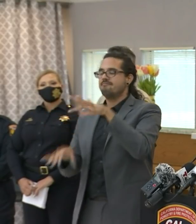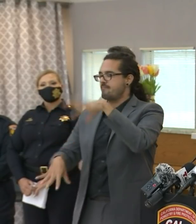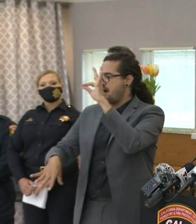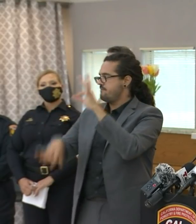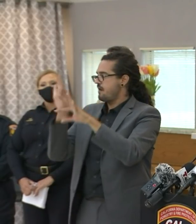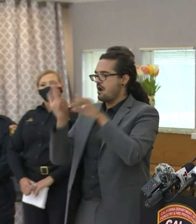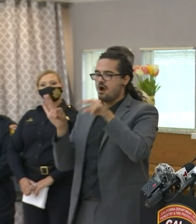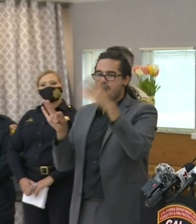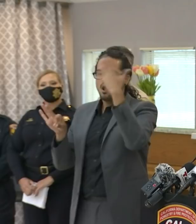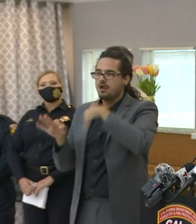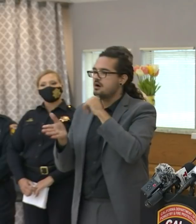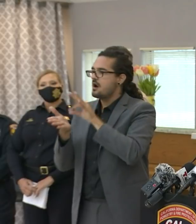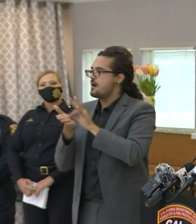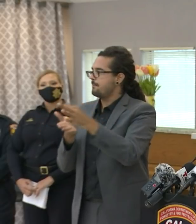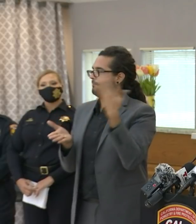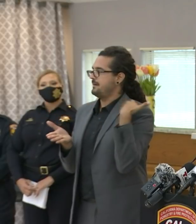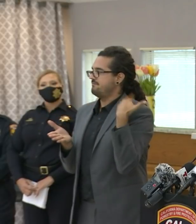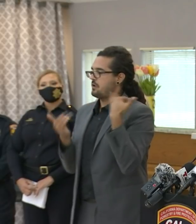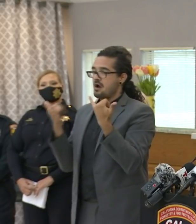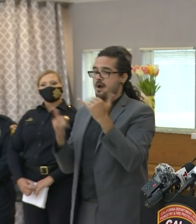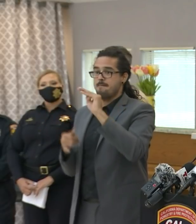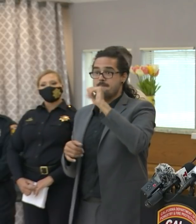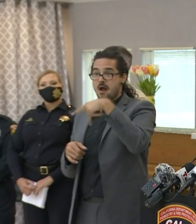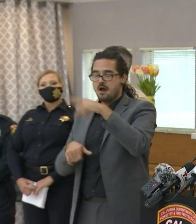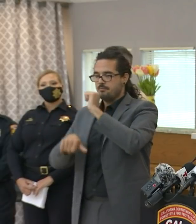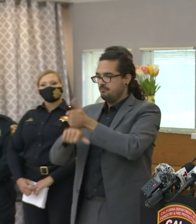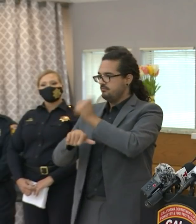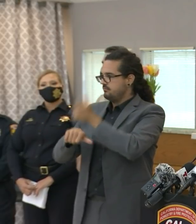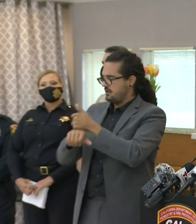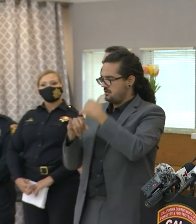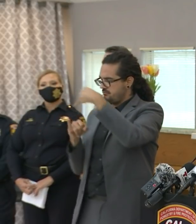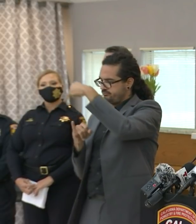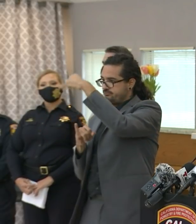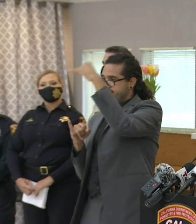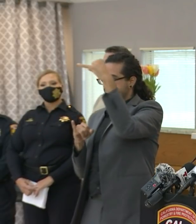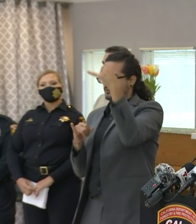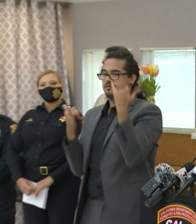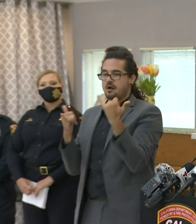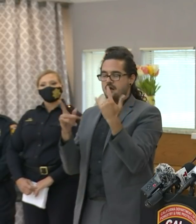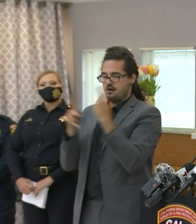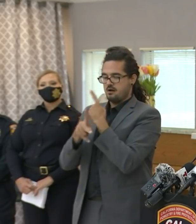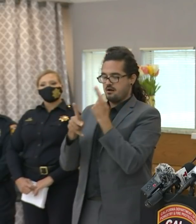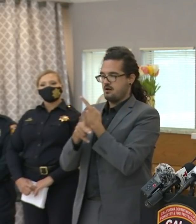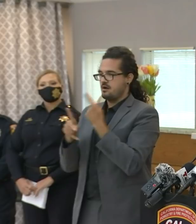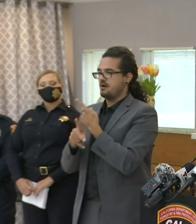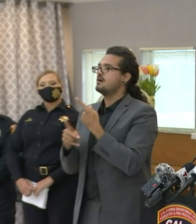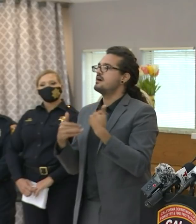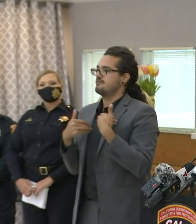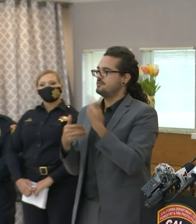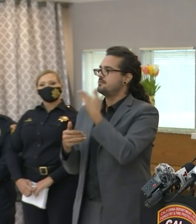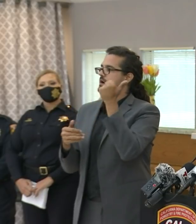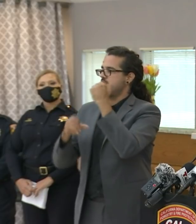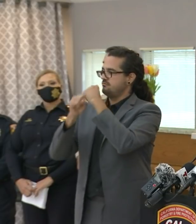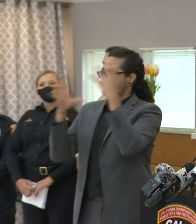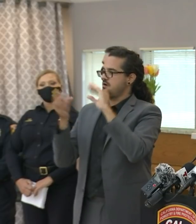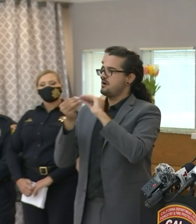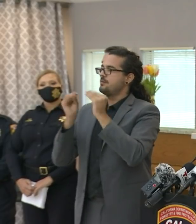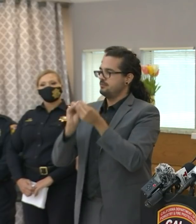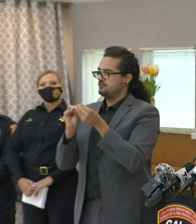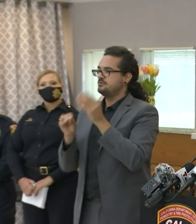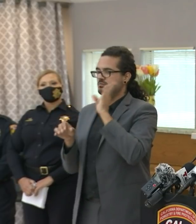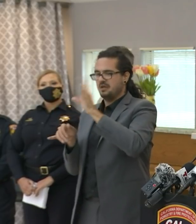where the fire is and exactly how big this is. So I still do expect to see increase in acreage over the next few days.